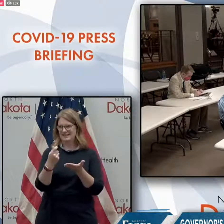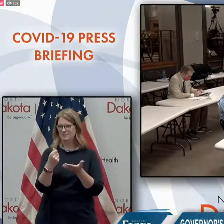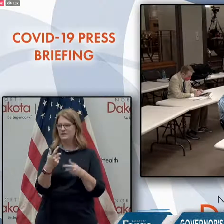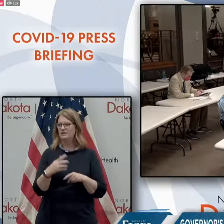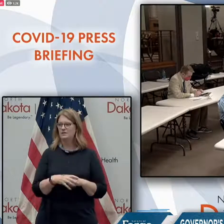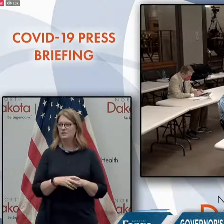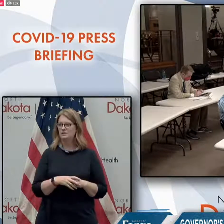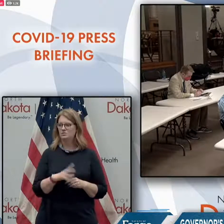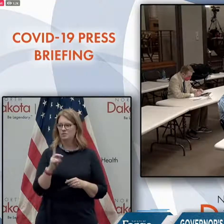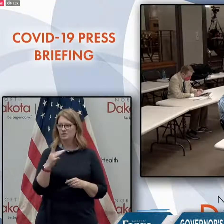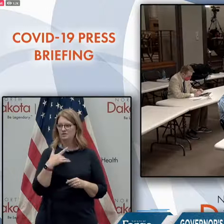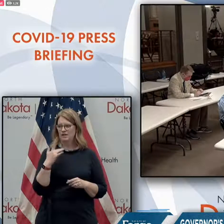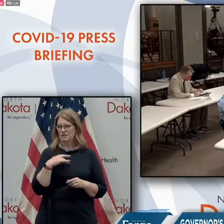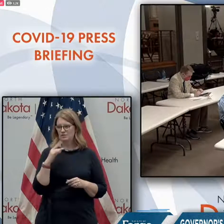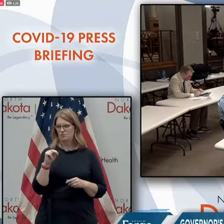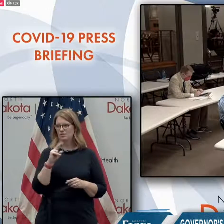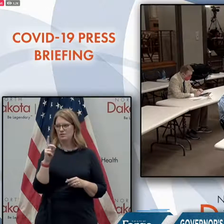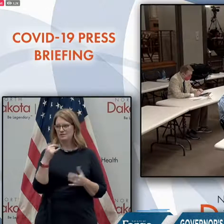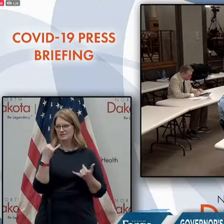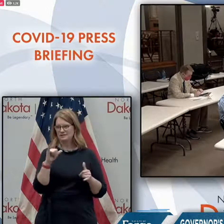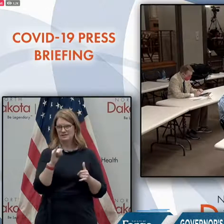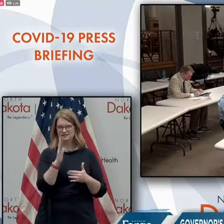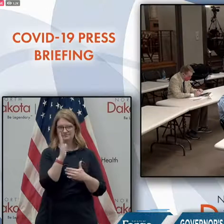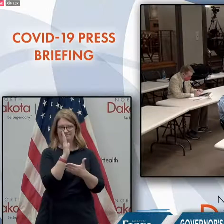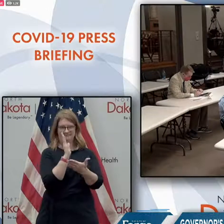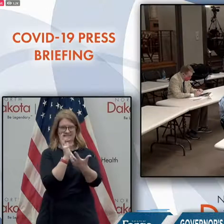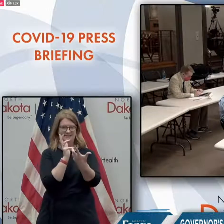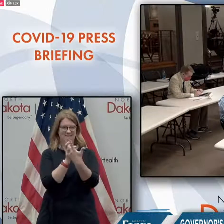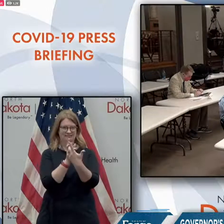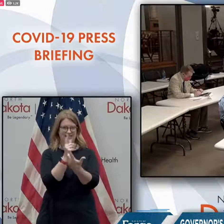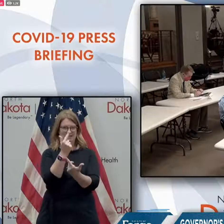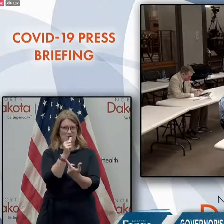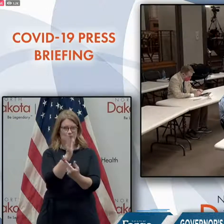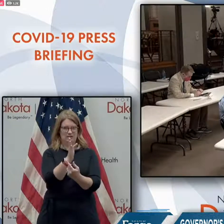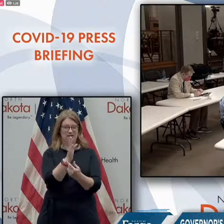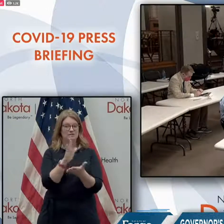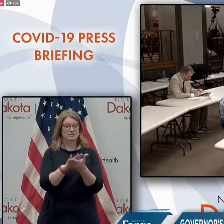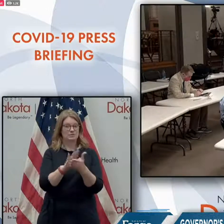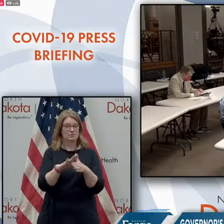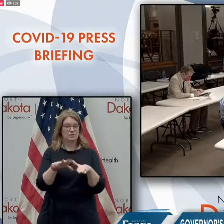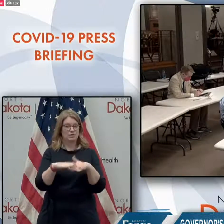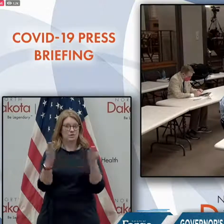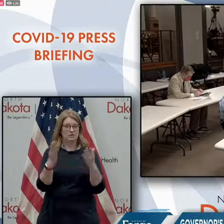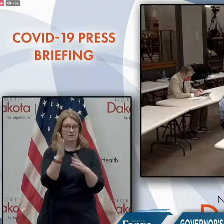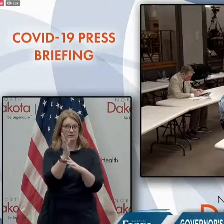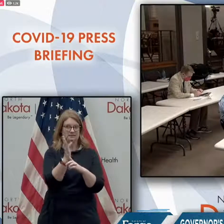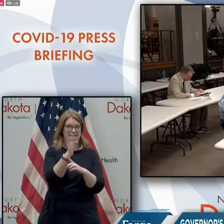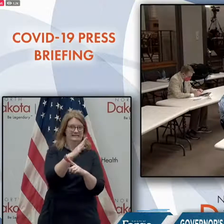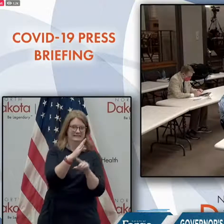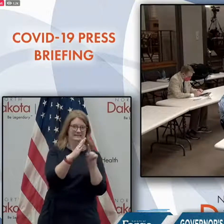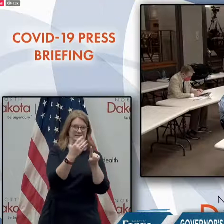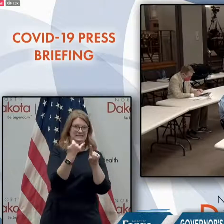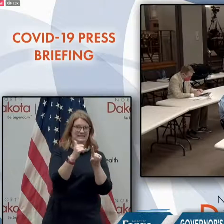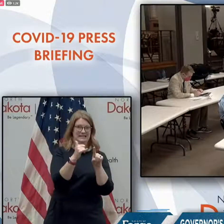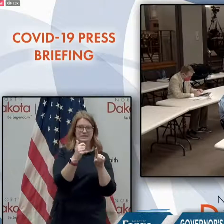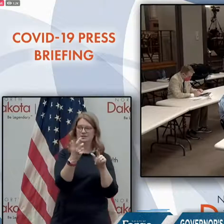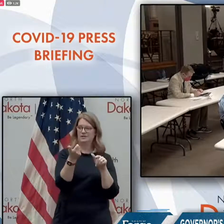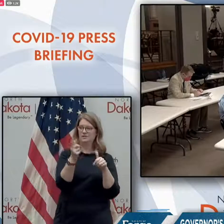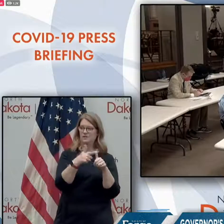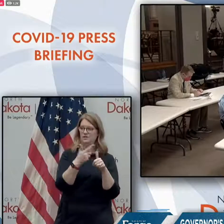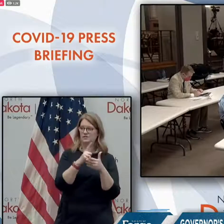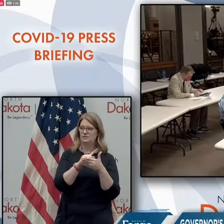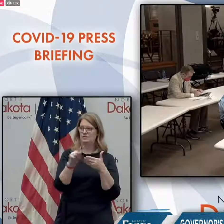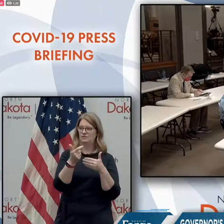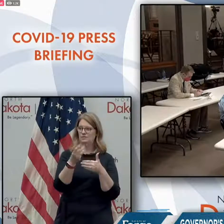Do you feel North Dakota still belongs in the green level? And with schools opening in the next couple weeks, do you think moving to yellow in the first few weeks of school